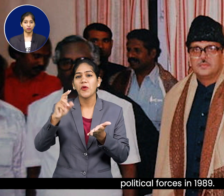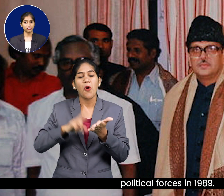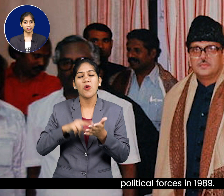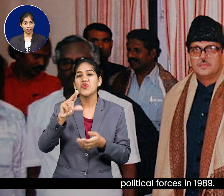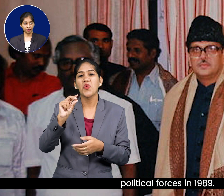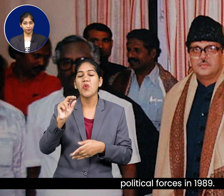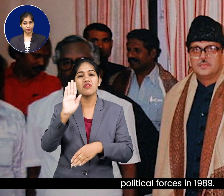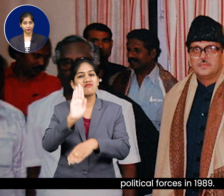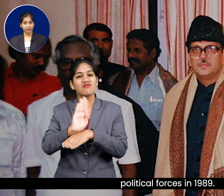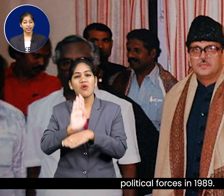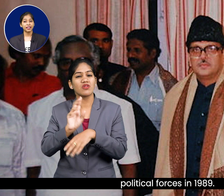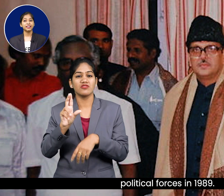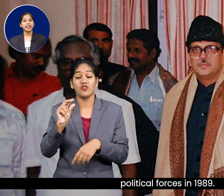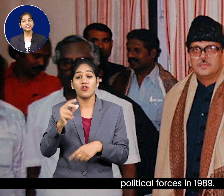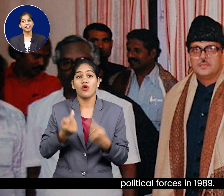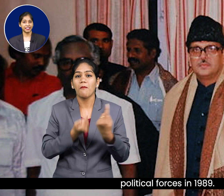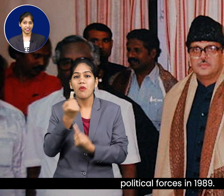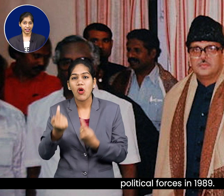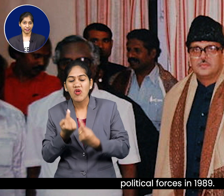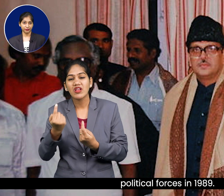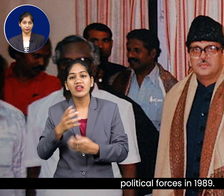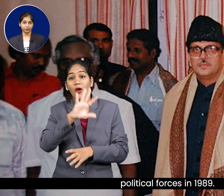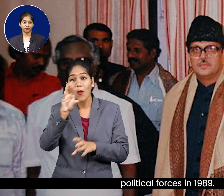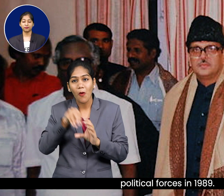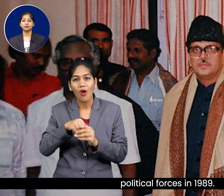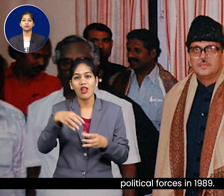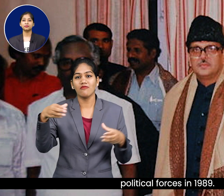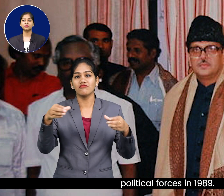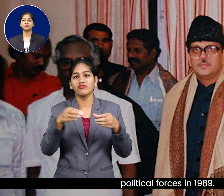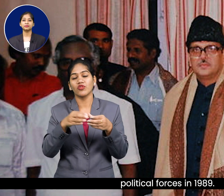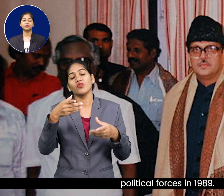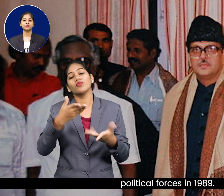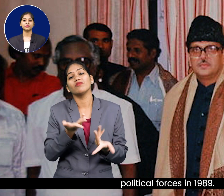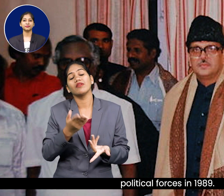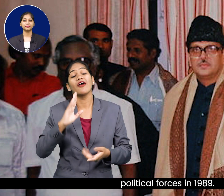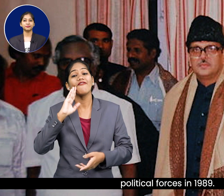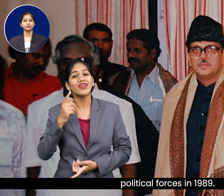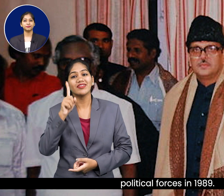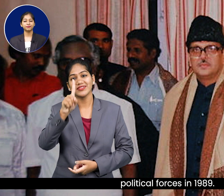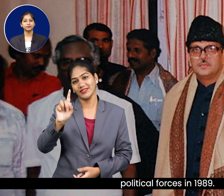political forces in 1989.